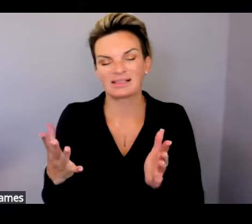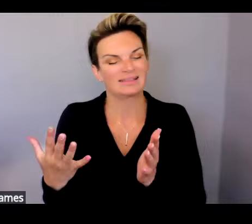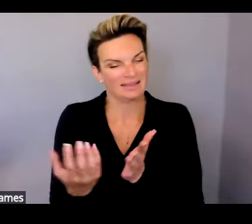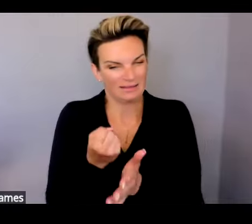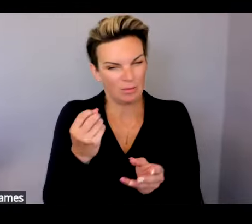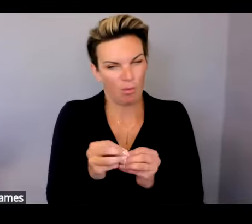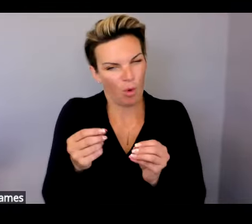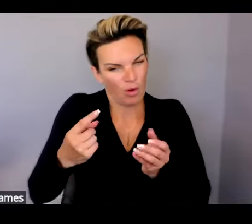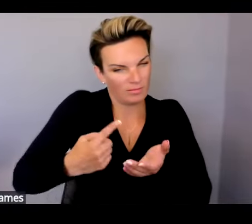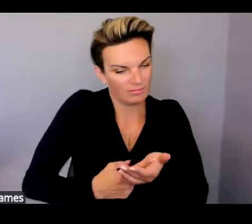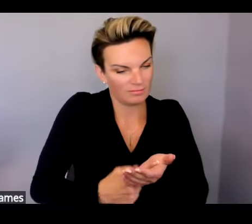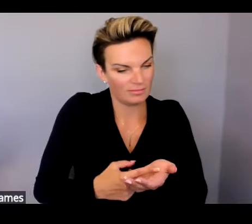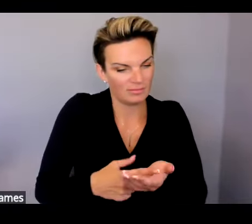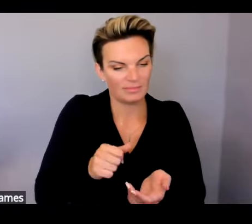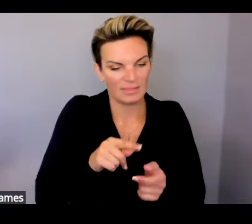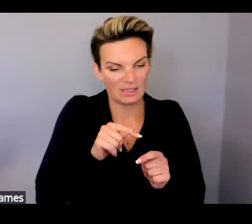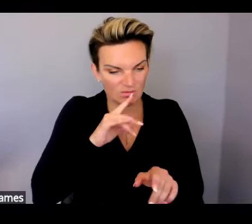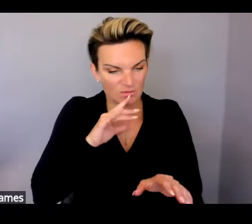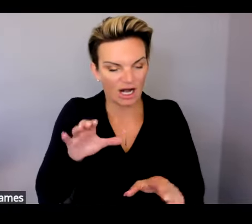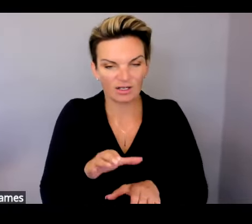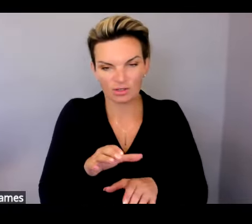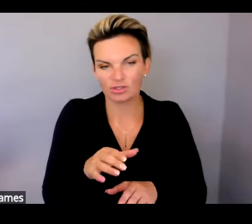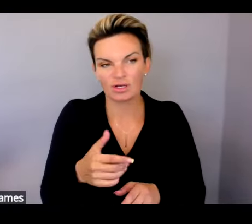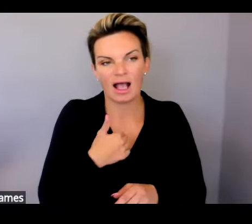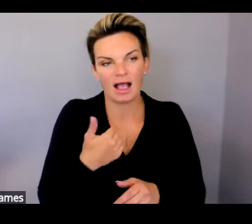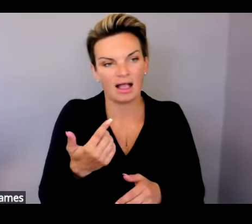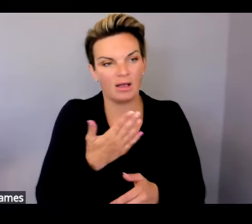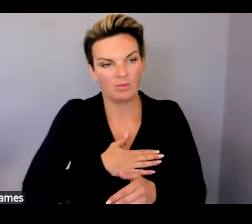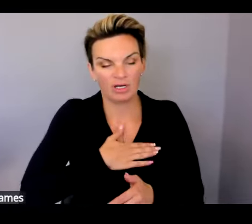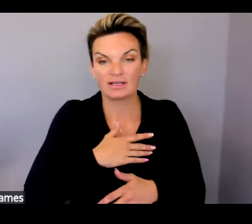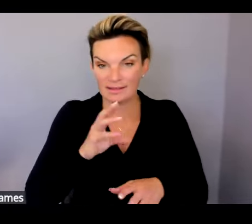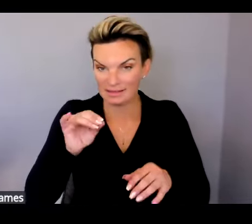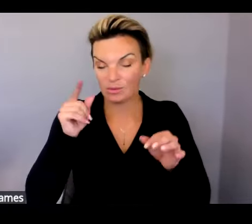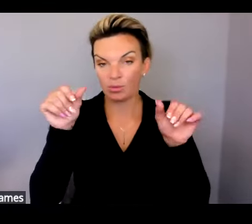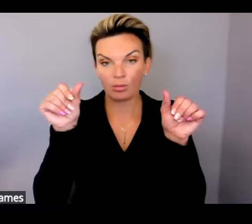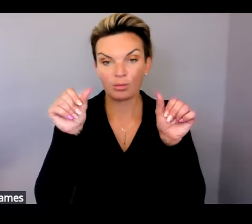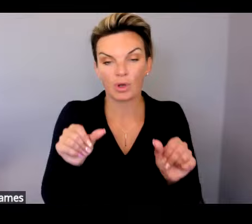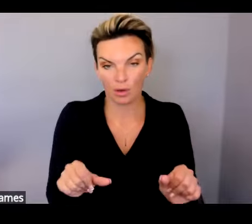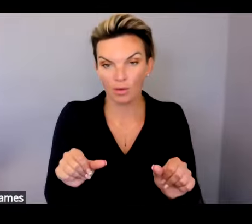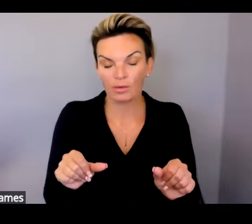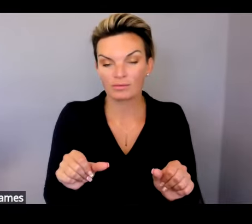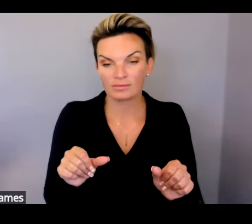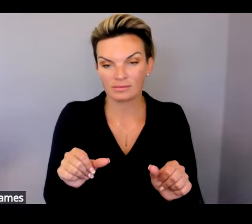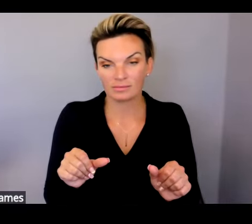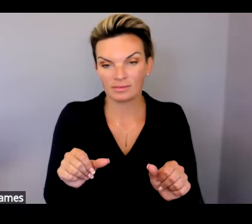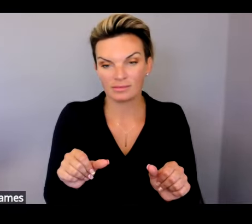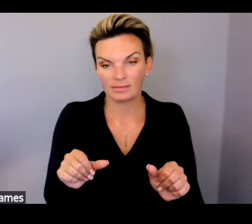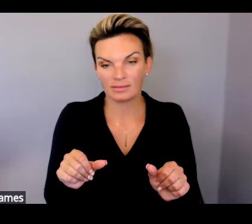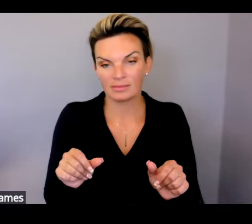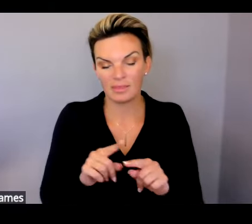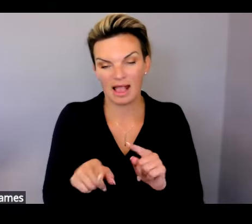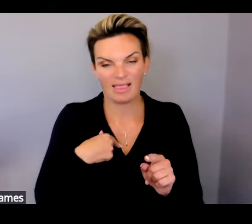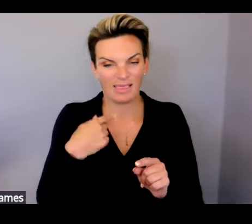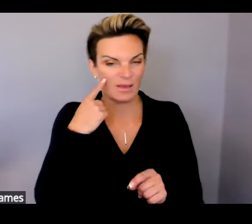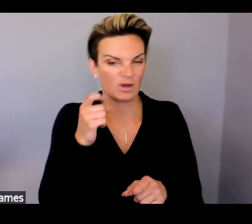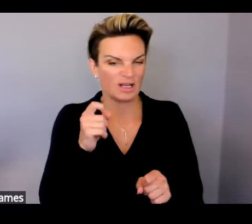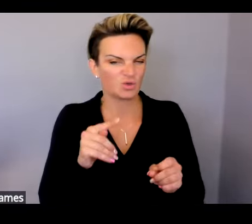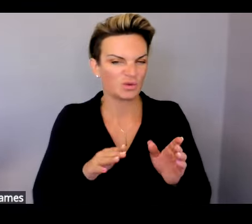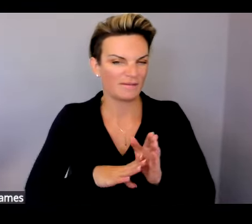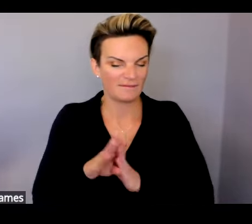us practitioners have a say in this. I appreciate that it was posted. I appreciate all of that. But I think we need to develop a